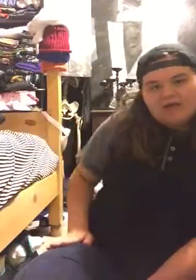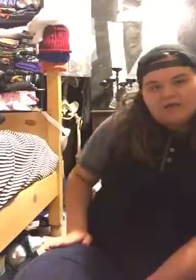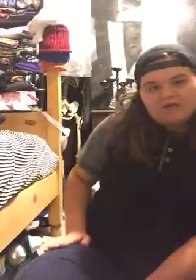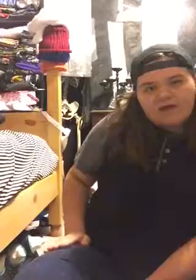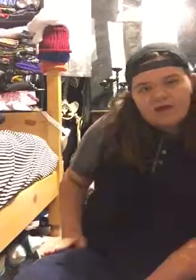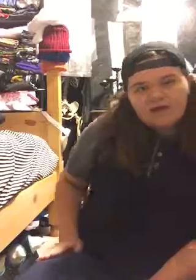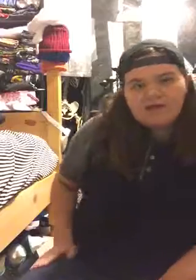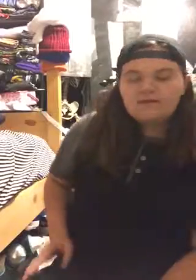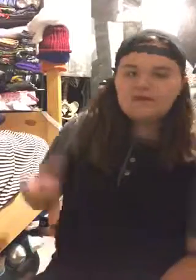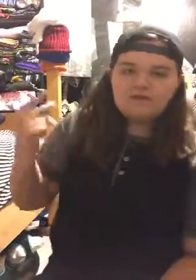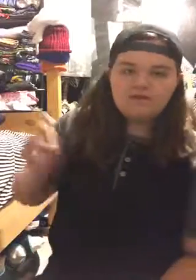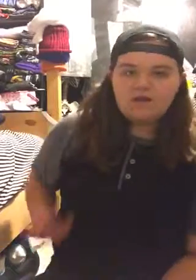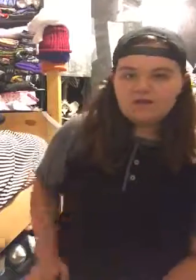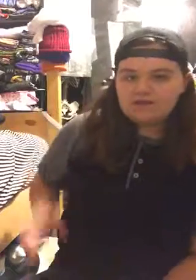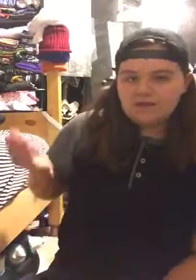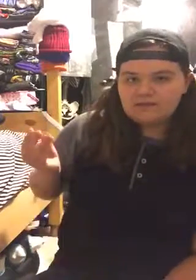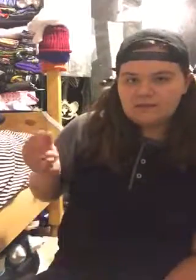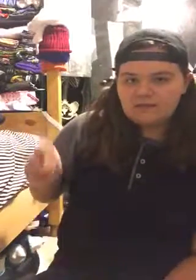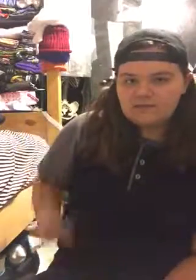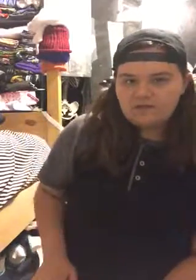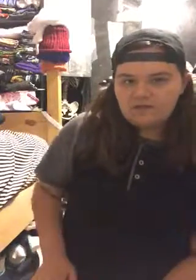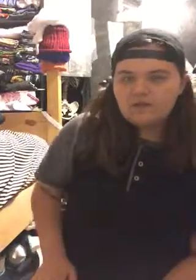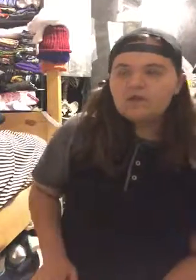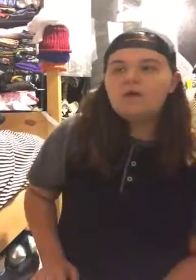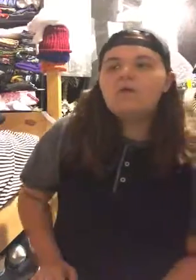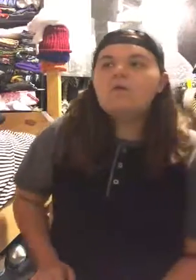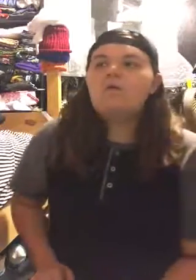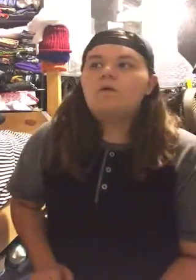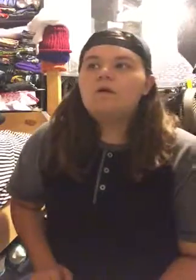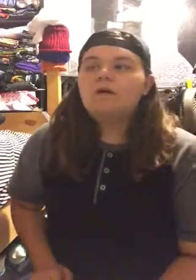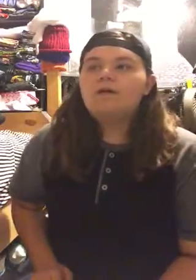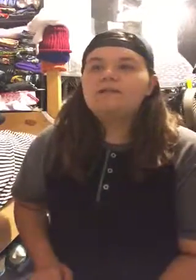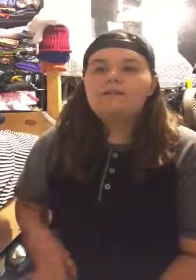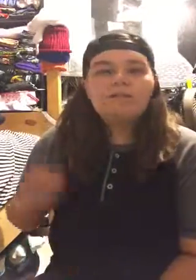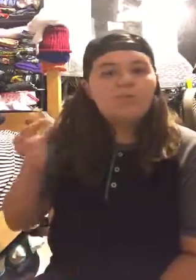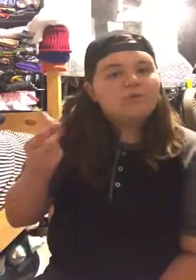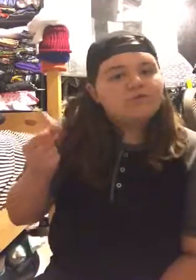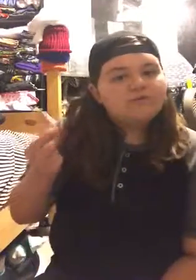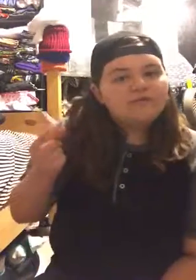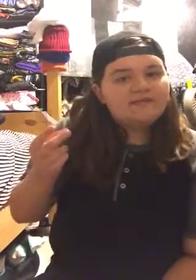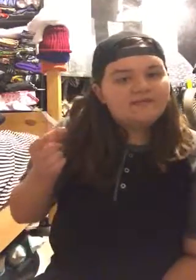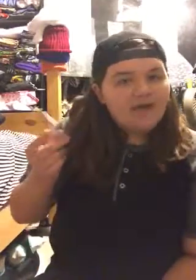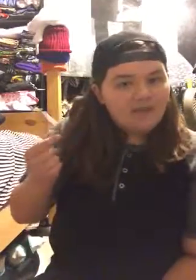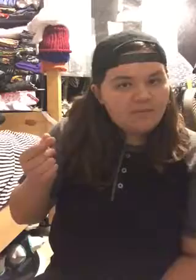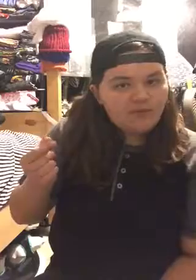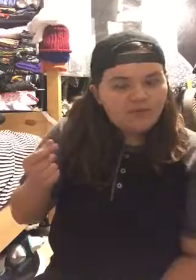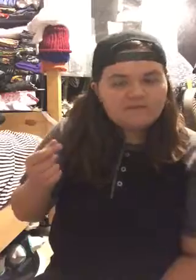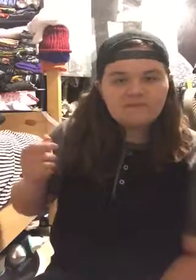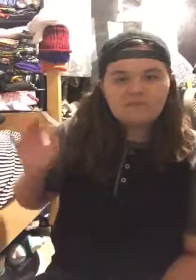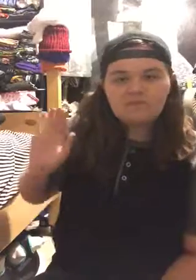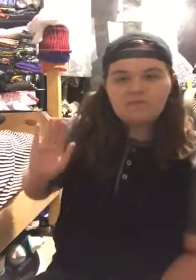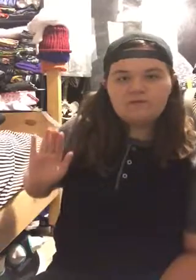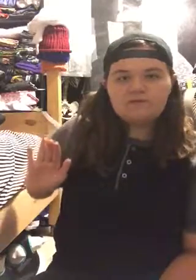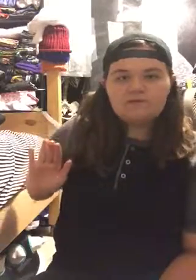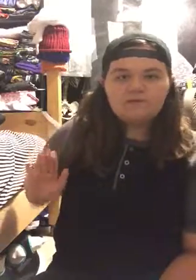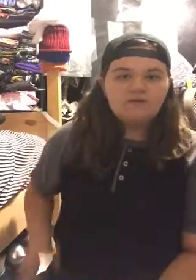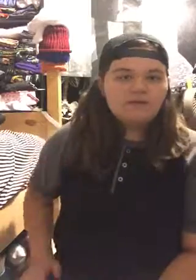your thigh like you're calling a dog to come to you, or some people will just do the snap, or some people will do